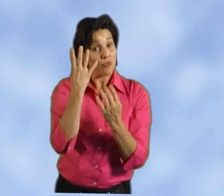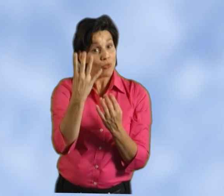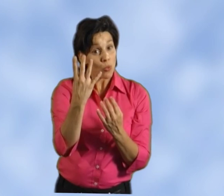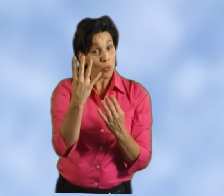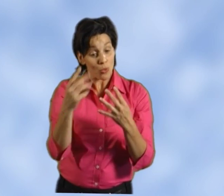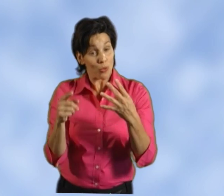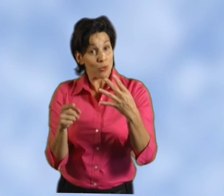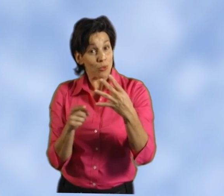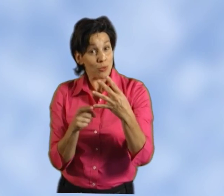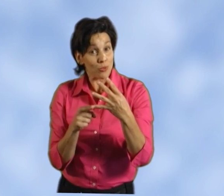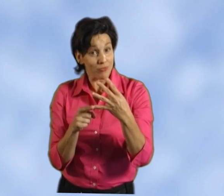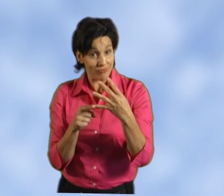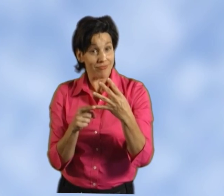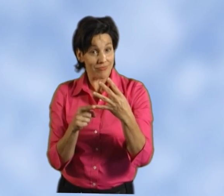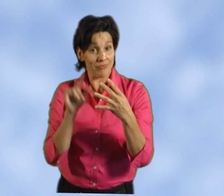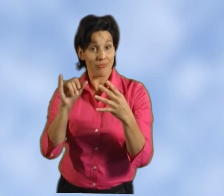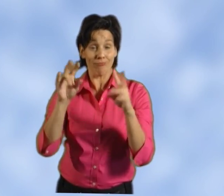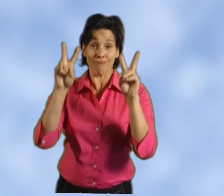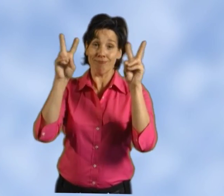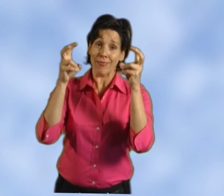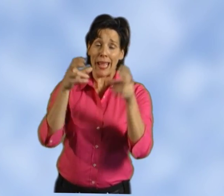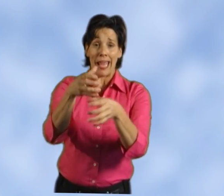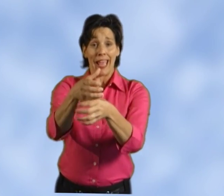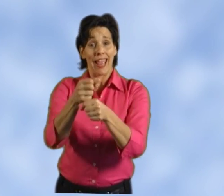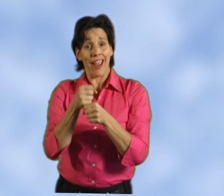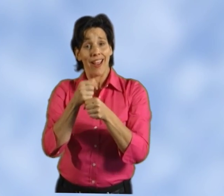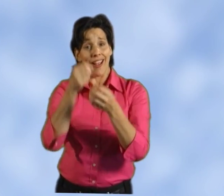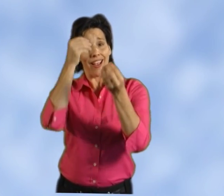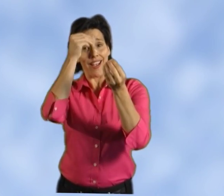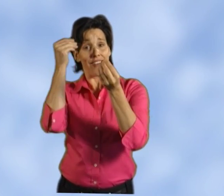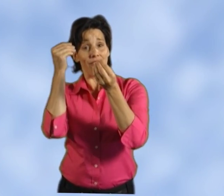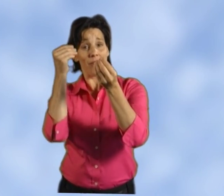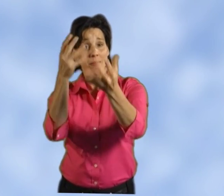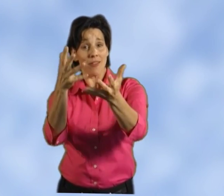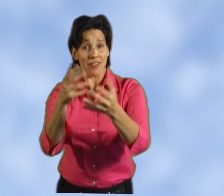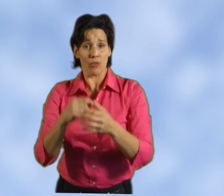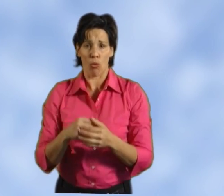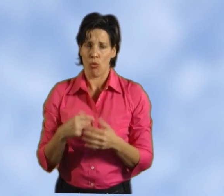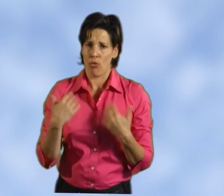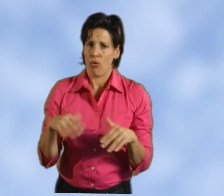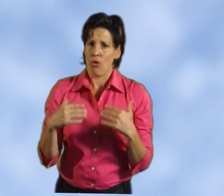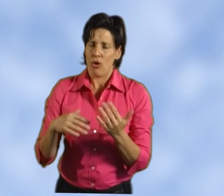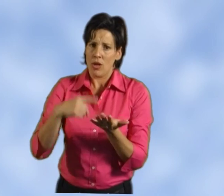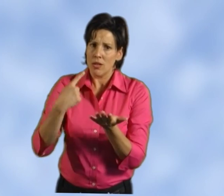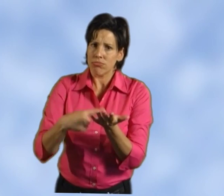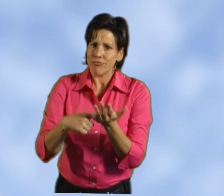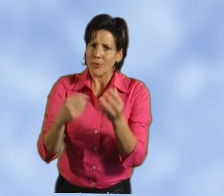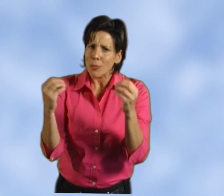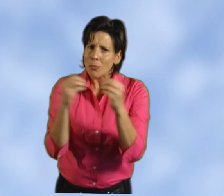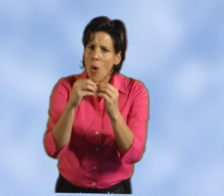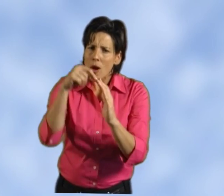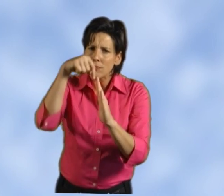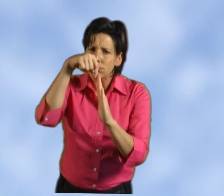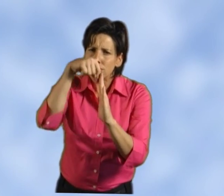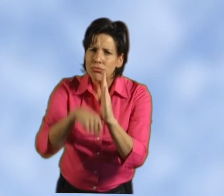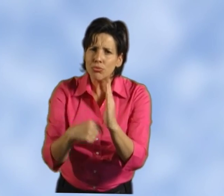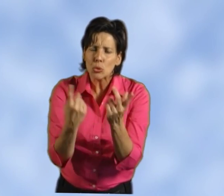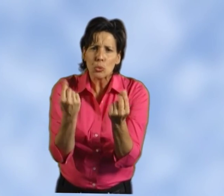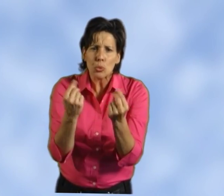In Chapter 4 of this DVD, called Getting Information, we talk more about the steps you